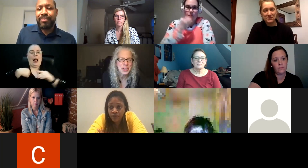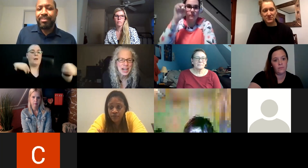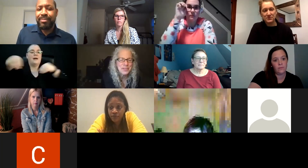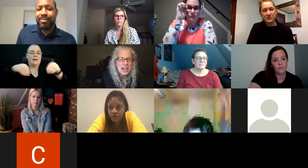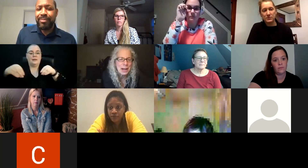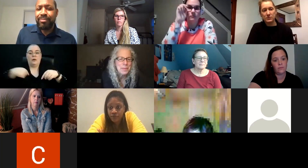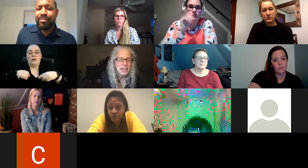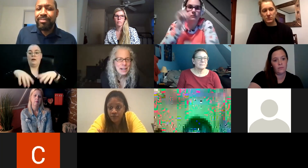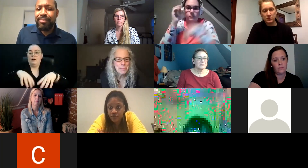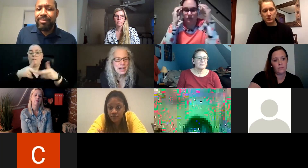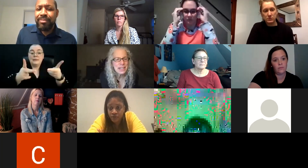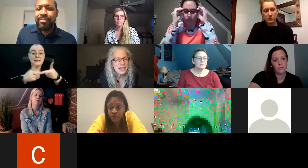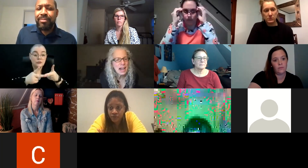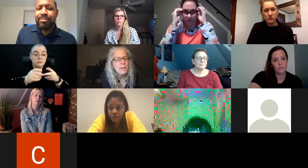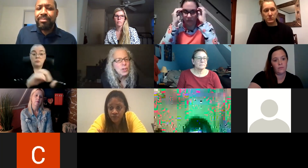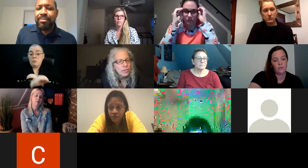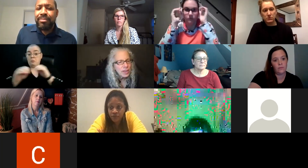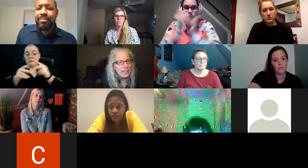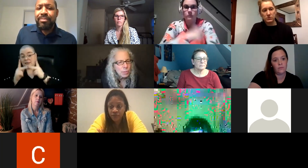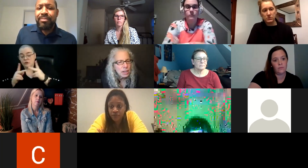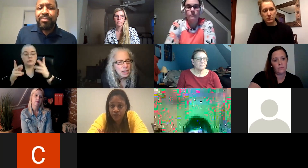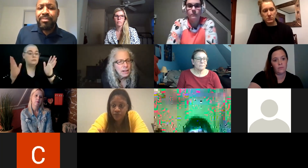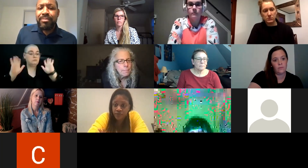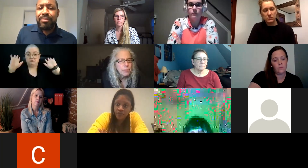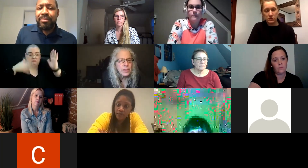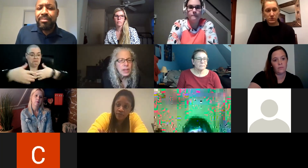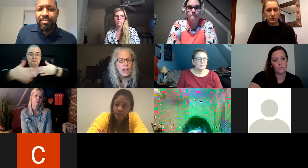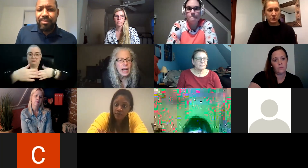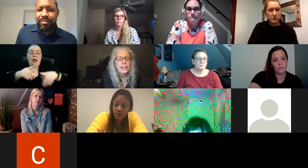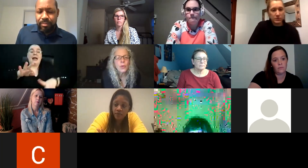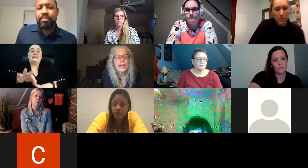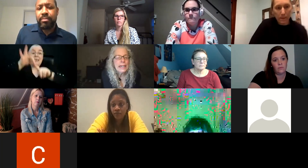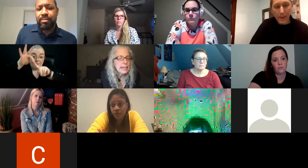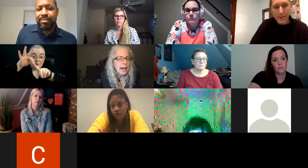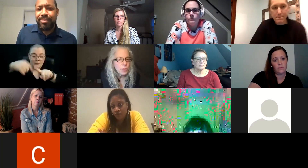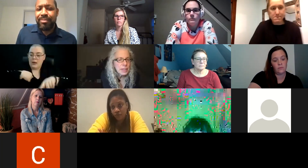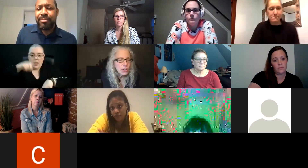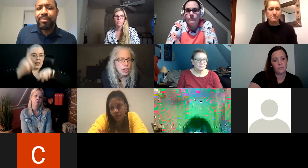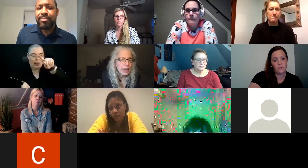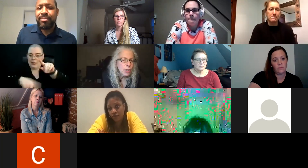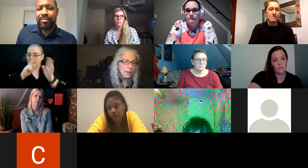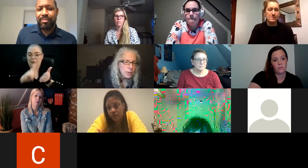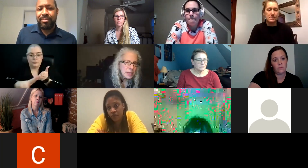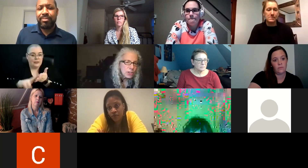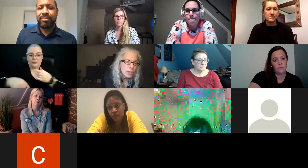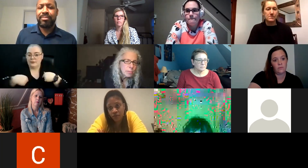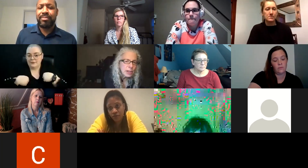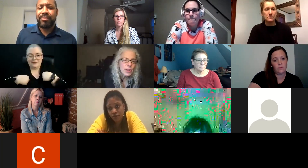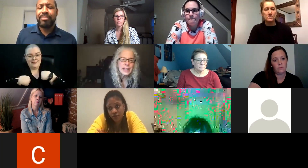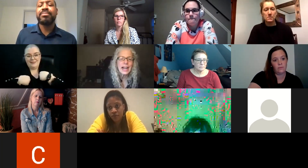have time, because I'm very flexible. I don't need to have a position. I could have a position, but the only thing I know